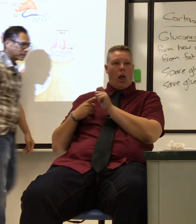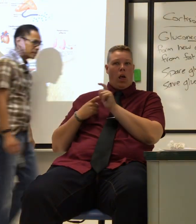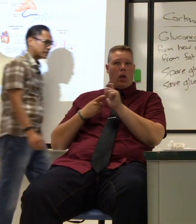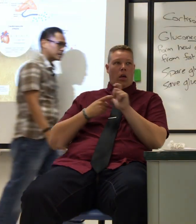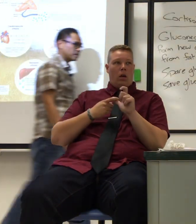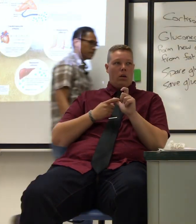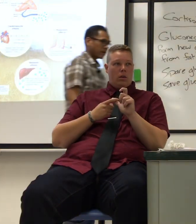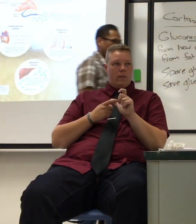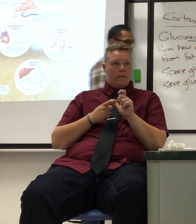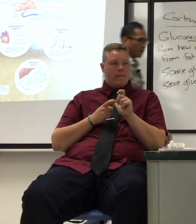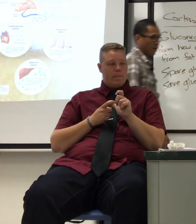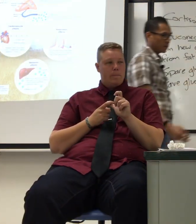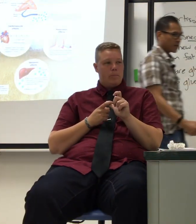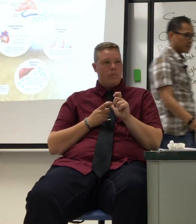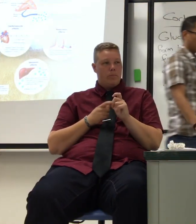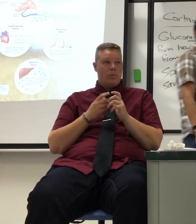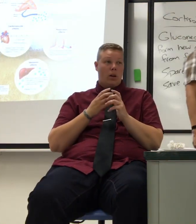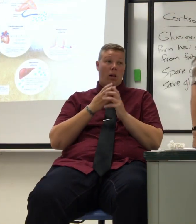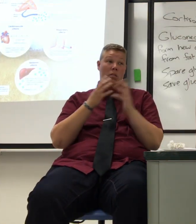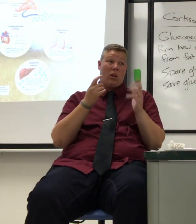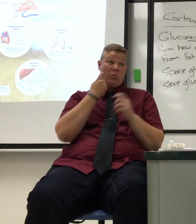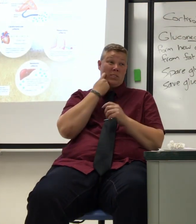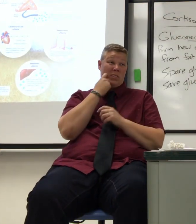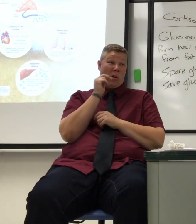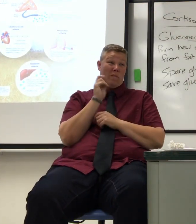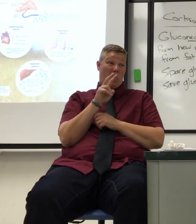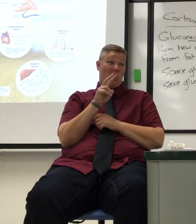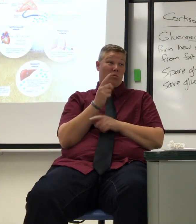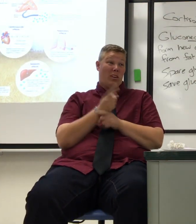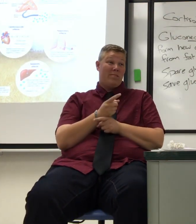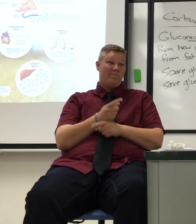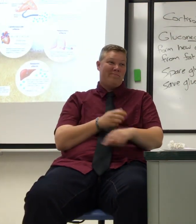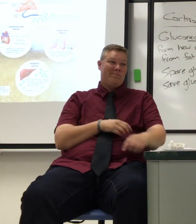and had a lot of those last November.